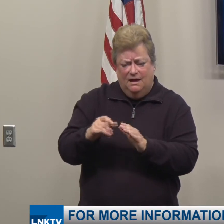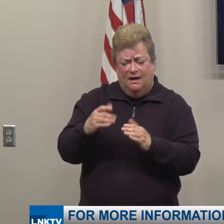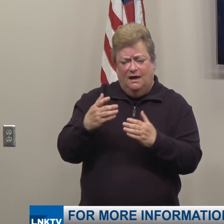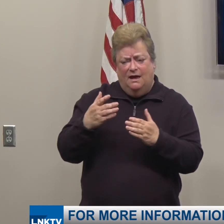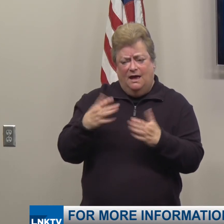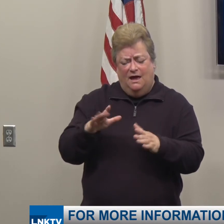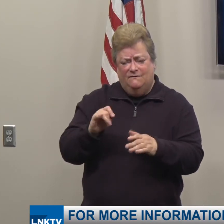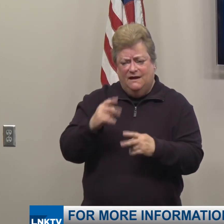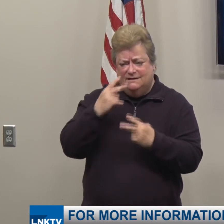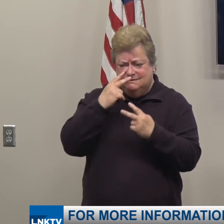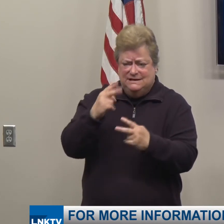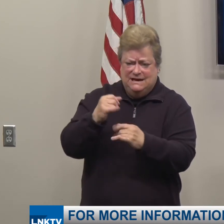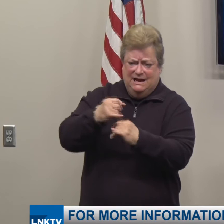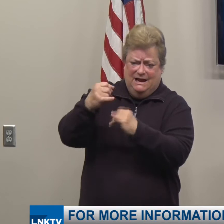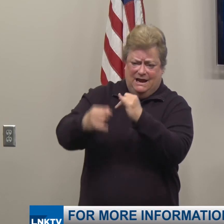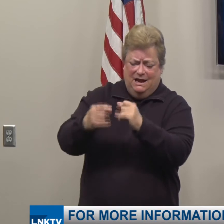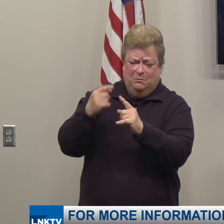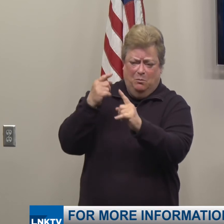point?